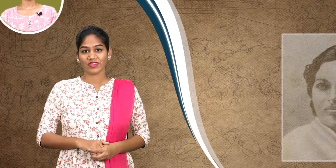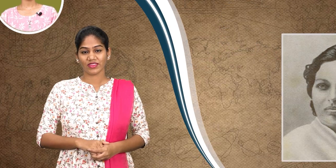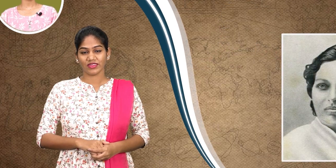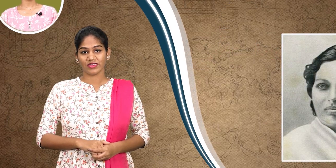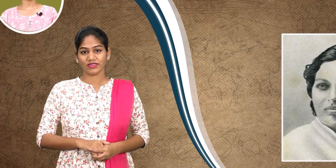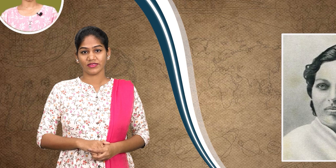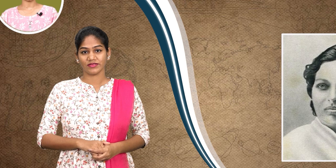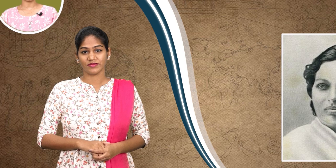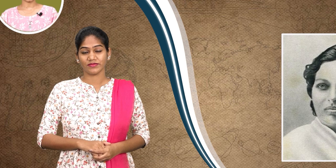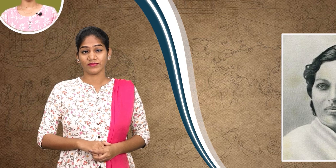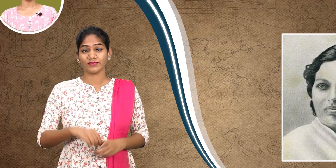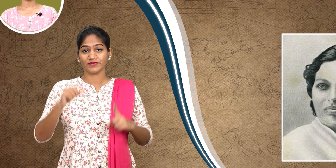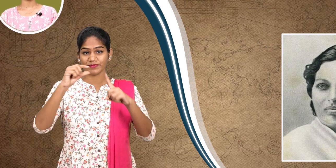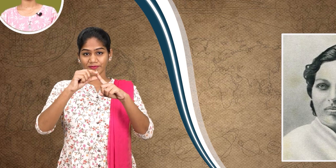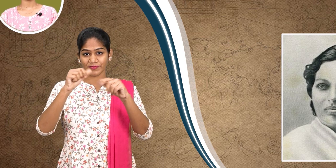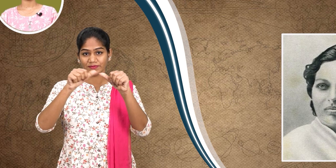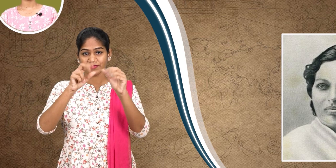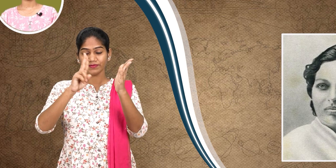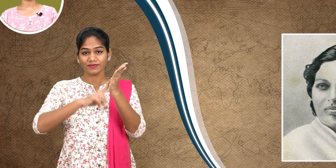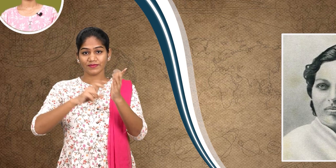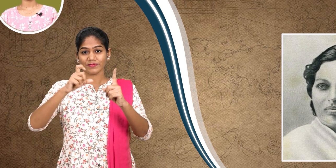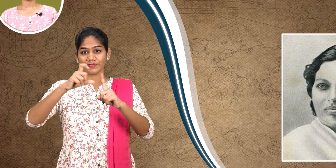Pandita Rama Bhai